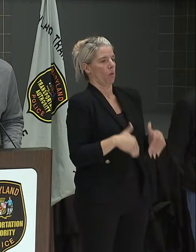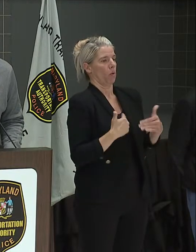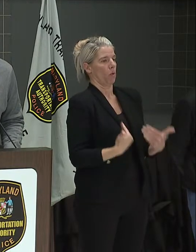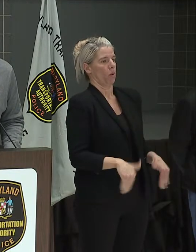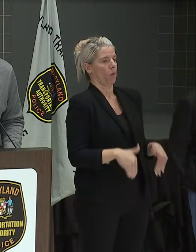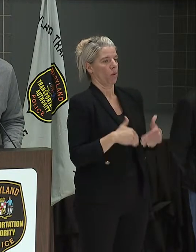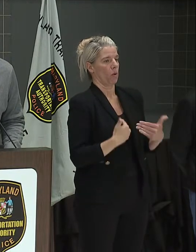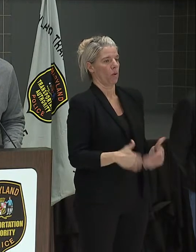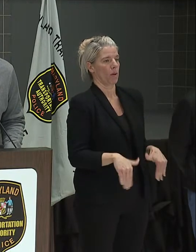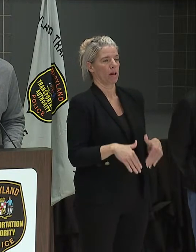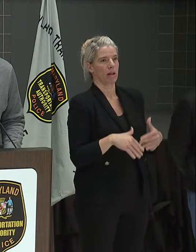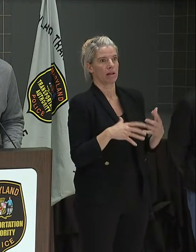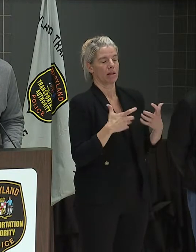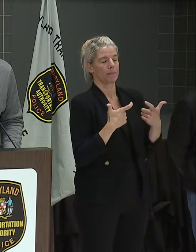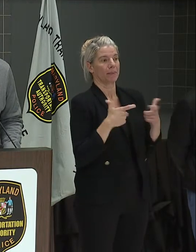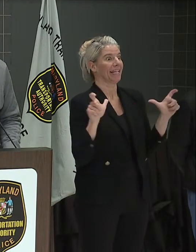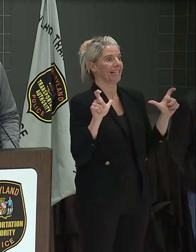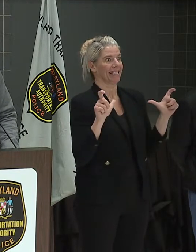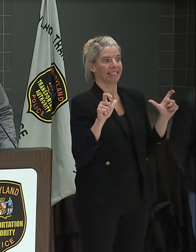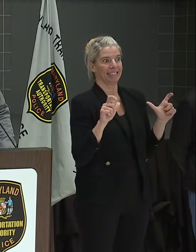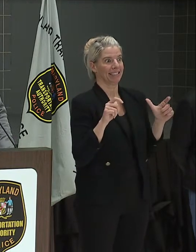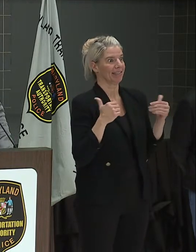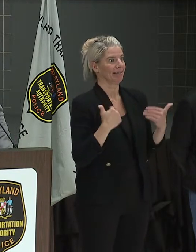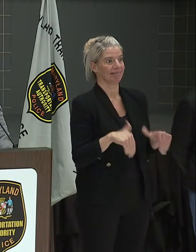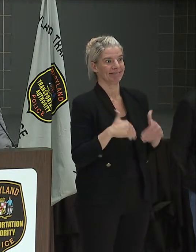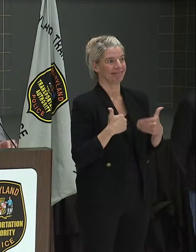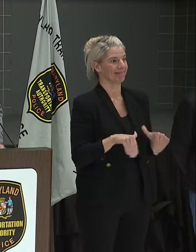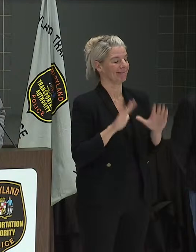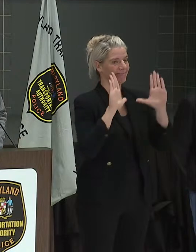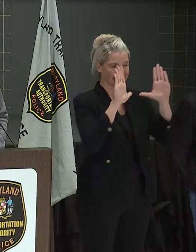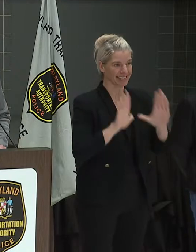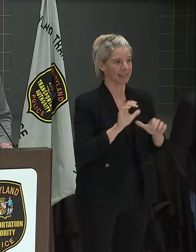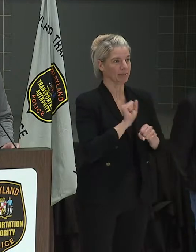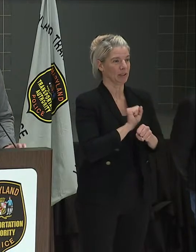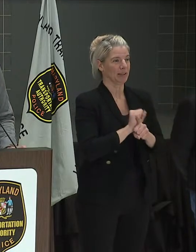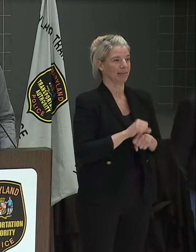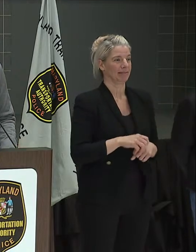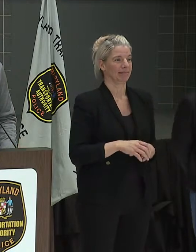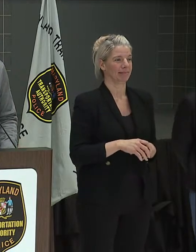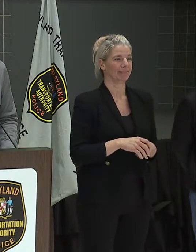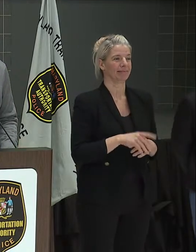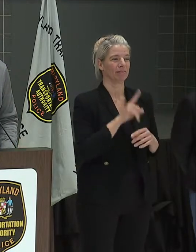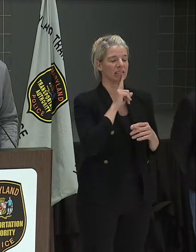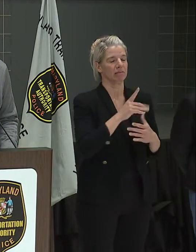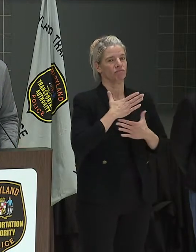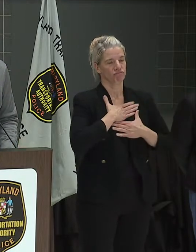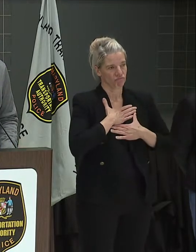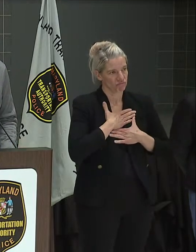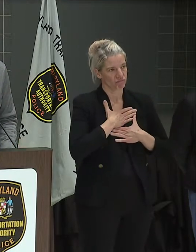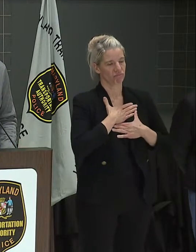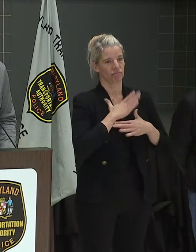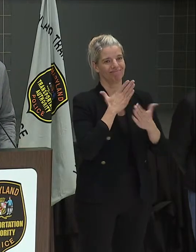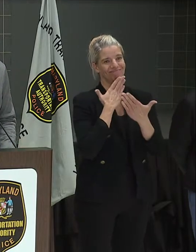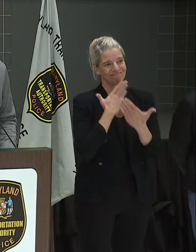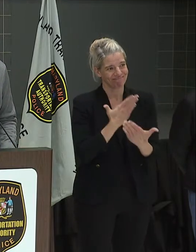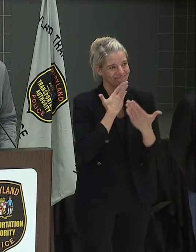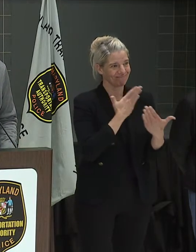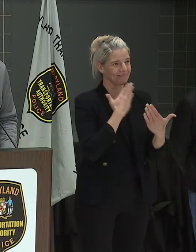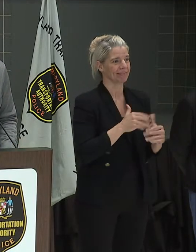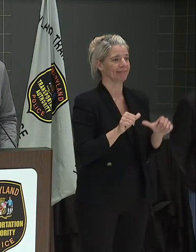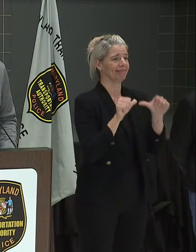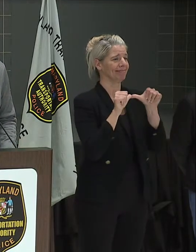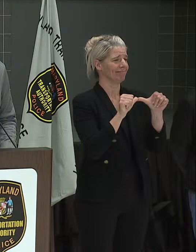makes. So to all of the partners in this work, please accept my heartfelt thanks. Even as we also continue to pray